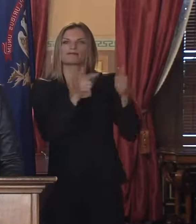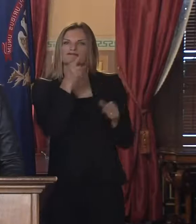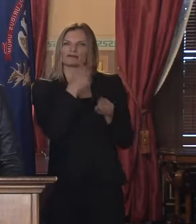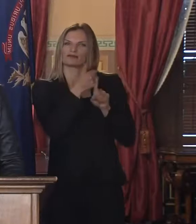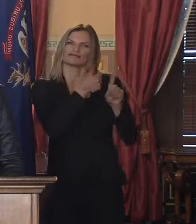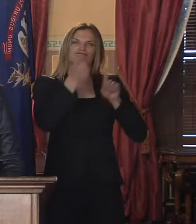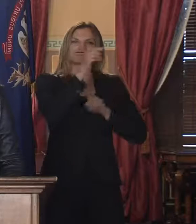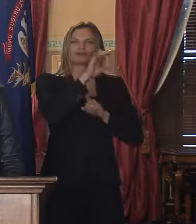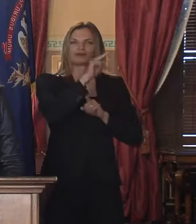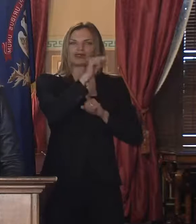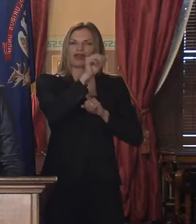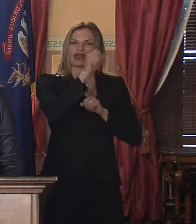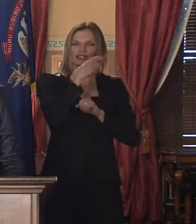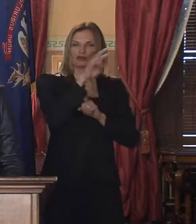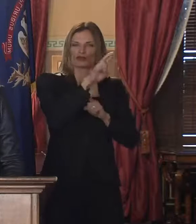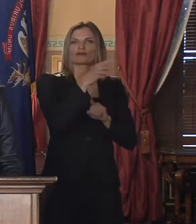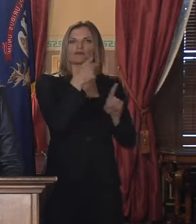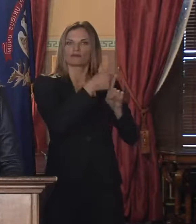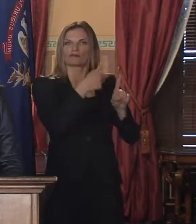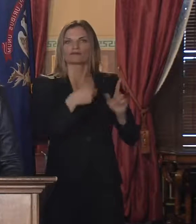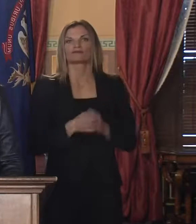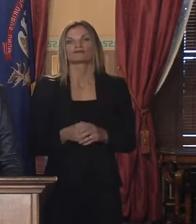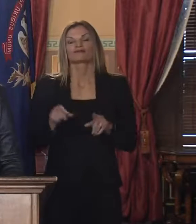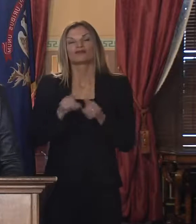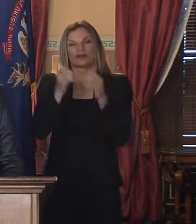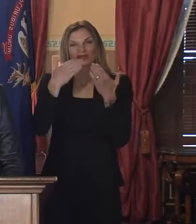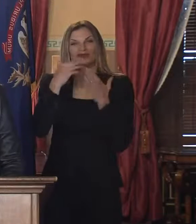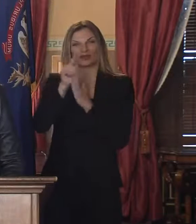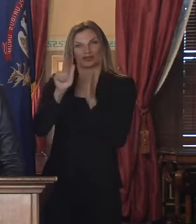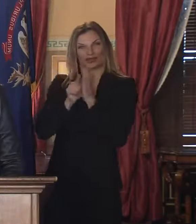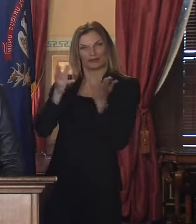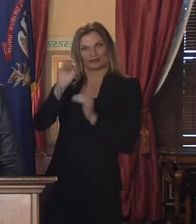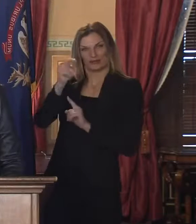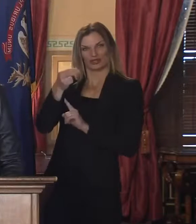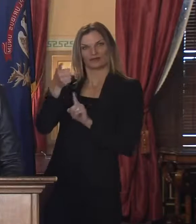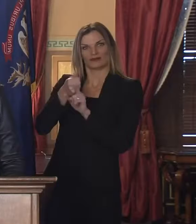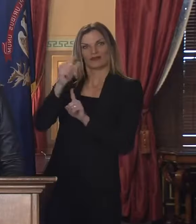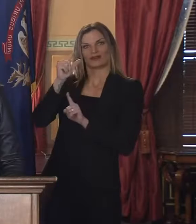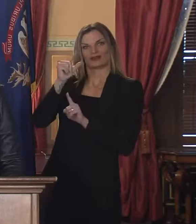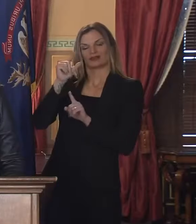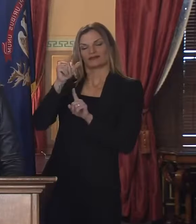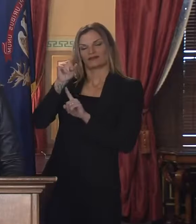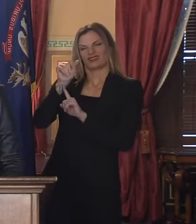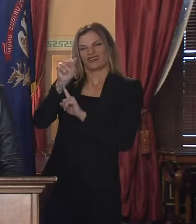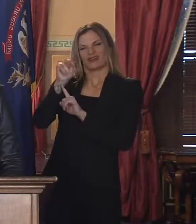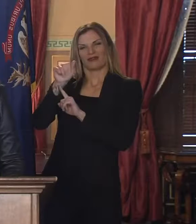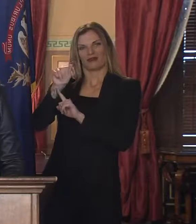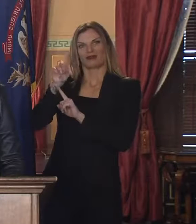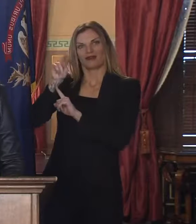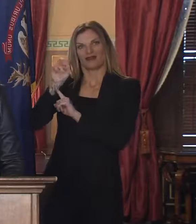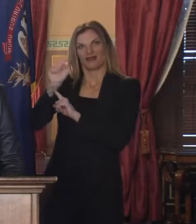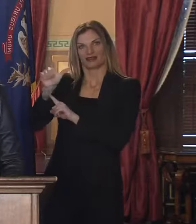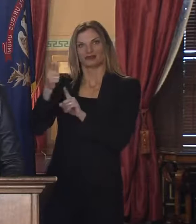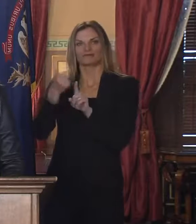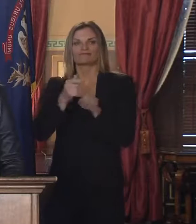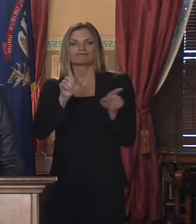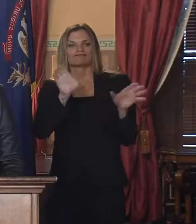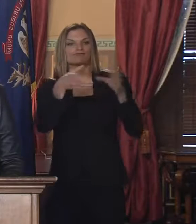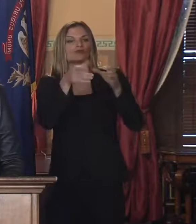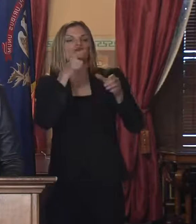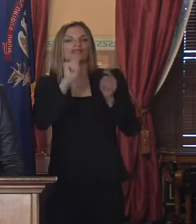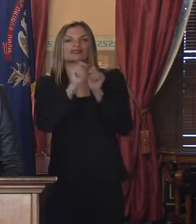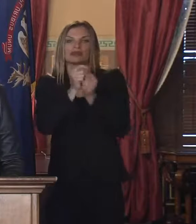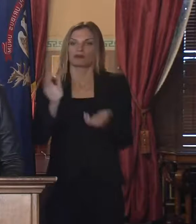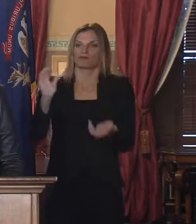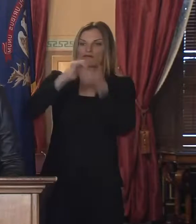Gasper. I also want to thank Attorney General Nessel and the U.S. Attorneys Burge and Schneider and their teams for